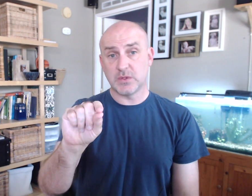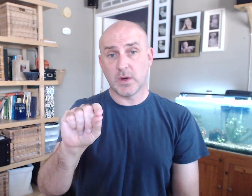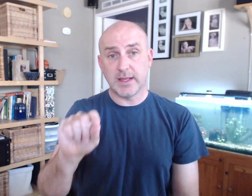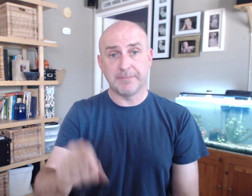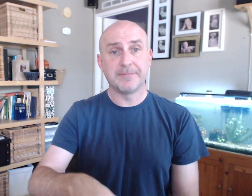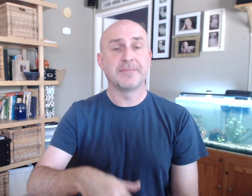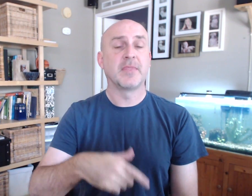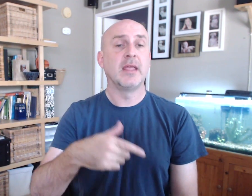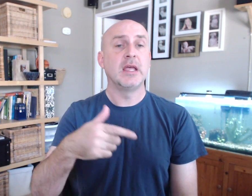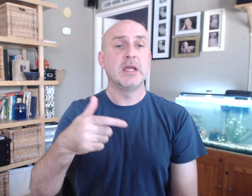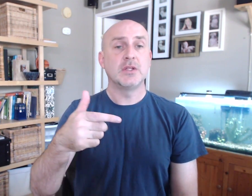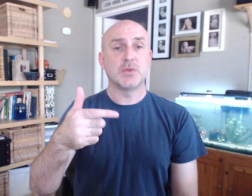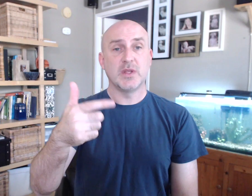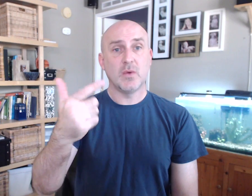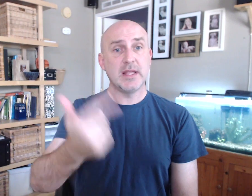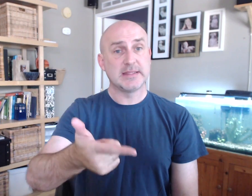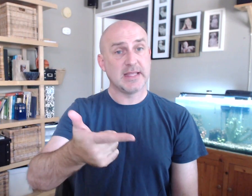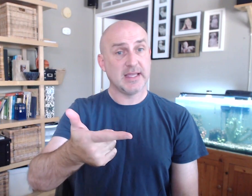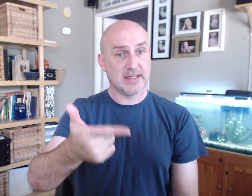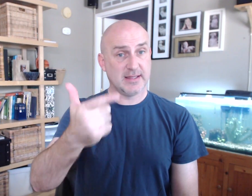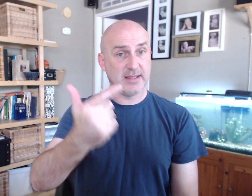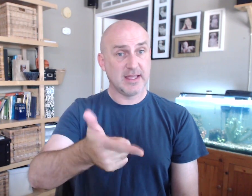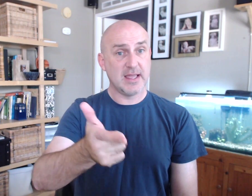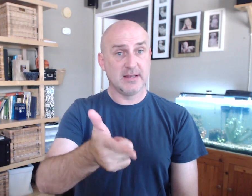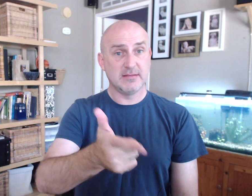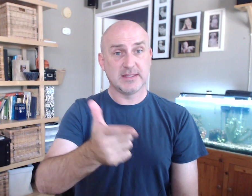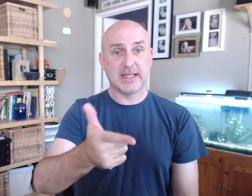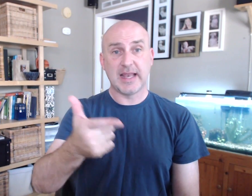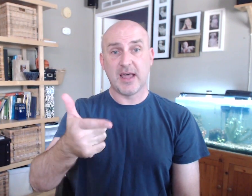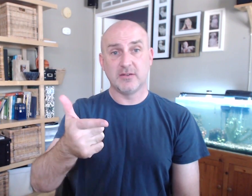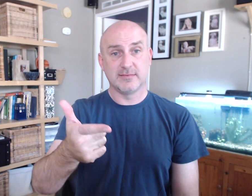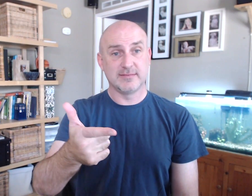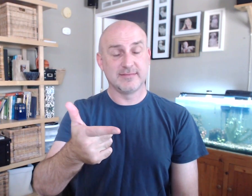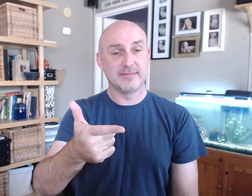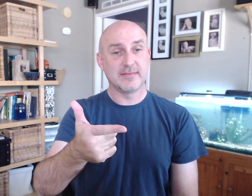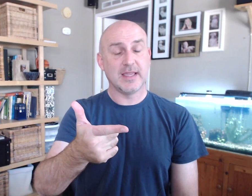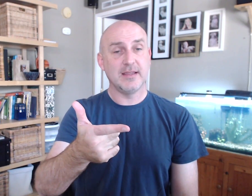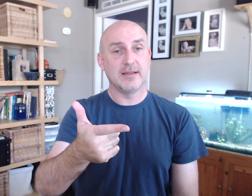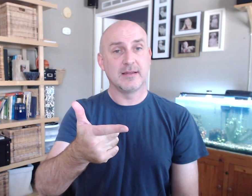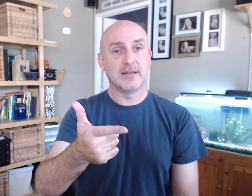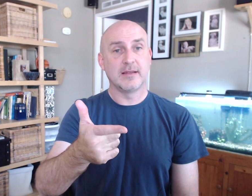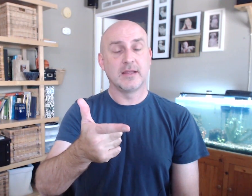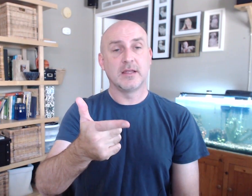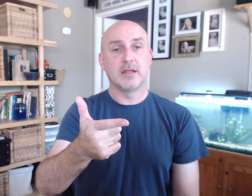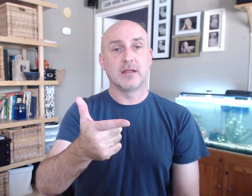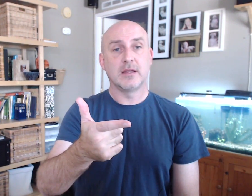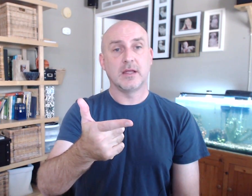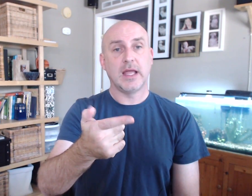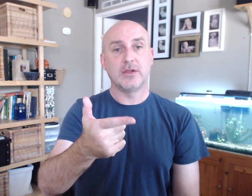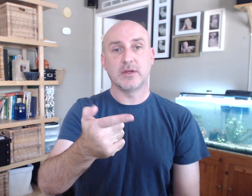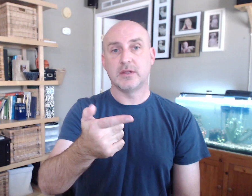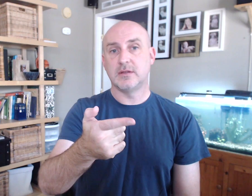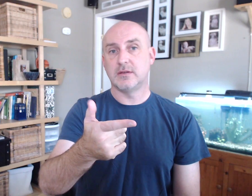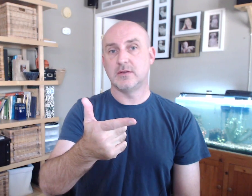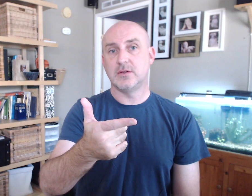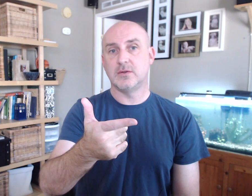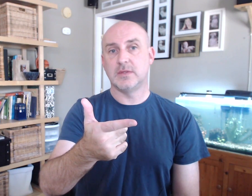20. 21 is like a gun sticking out, okay? And you're gonna do